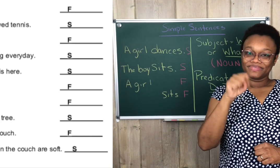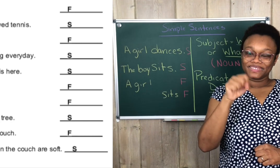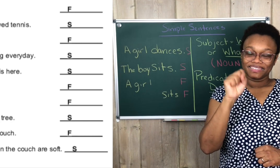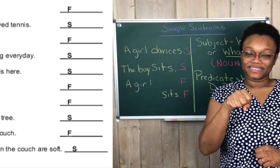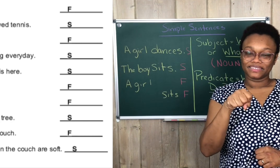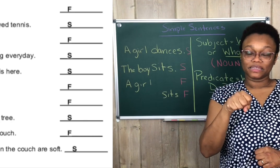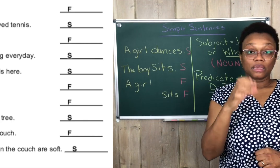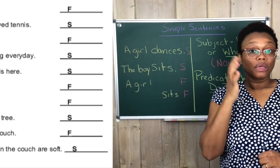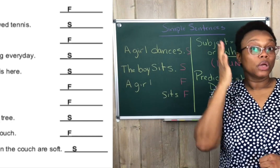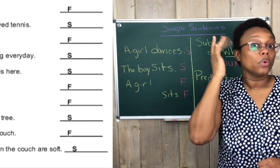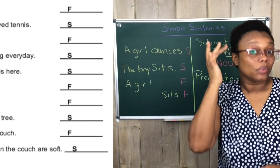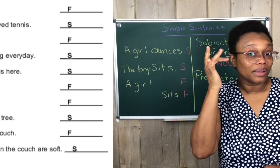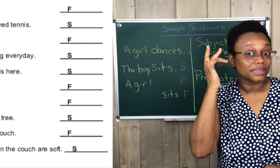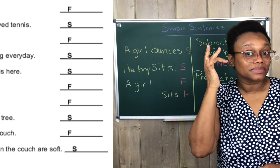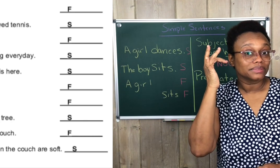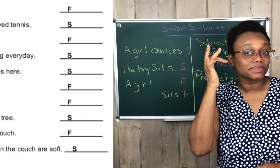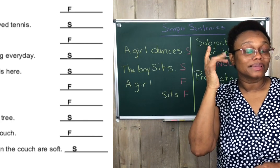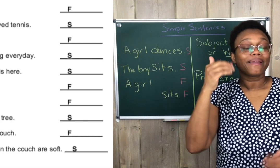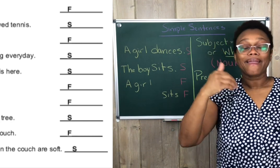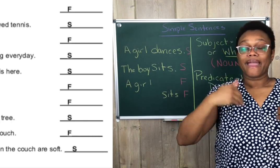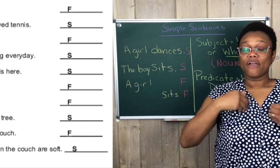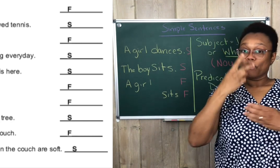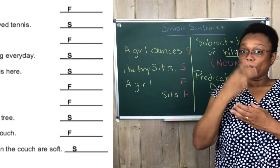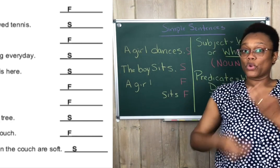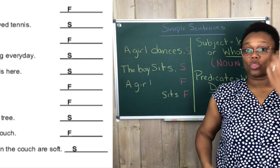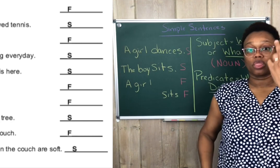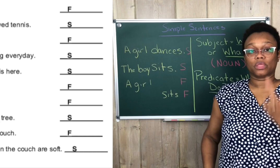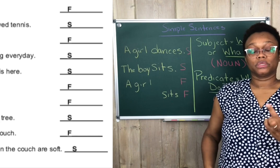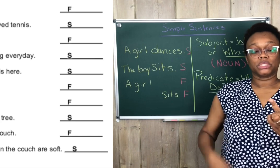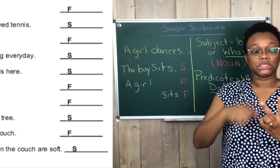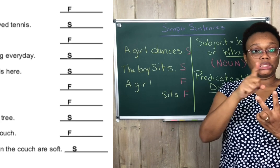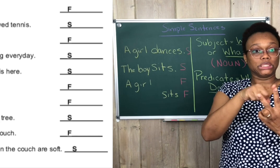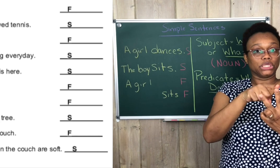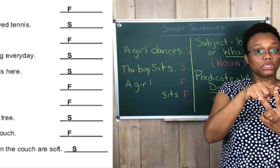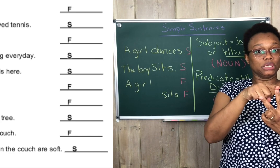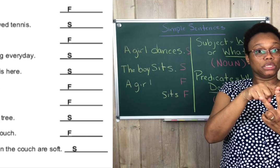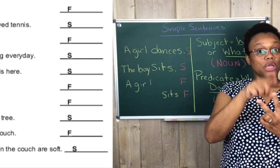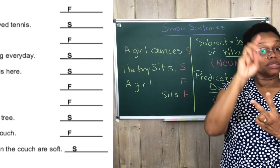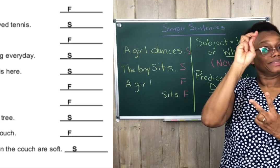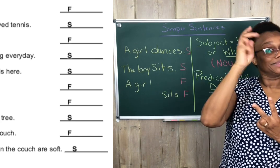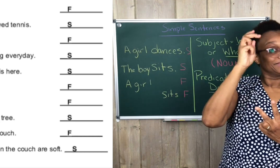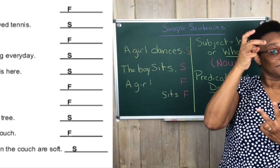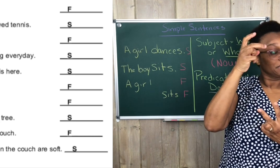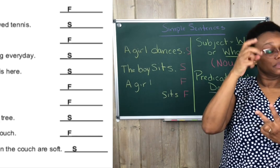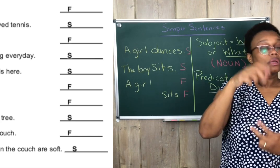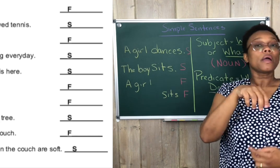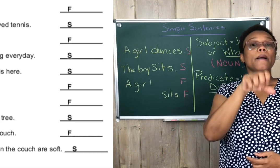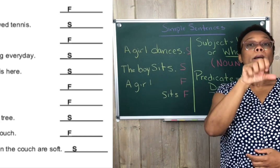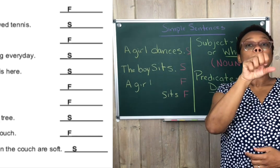Yes, it is. Why? Because it has both the subject, who, that's